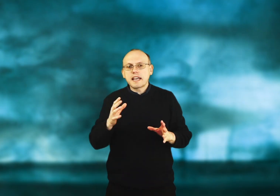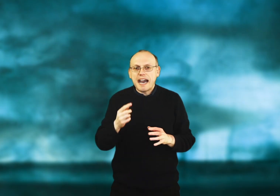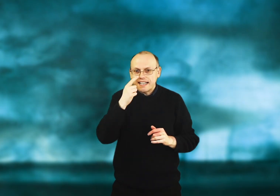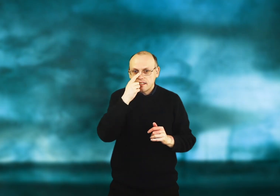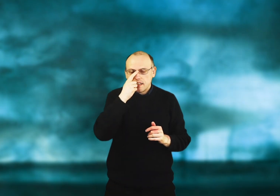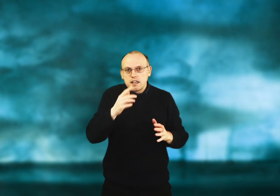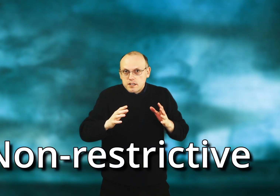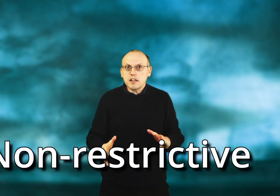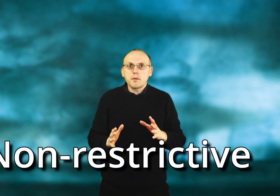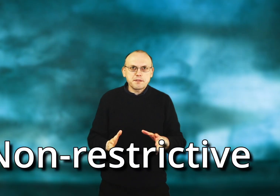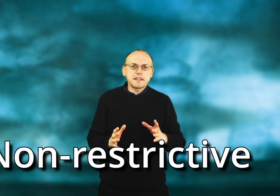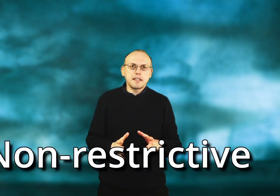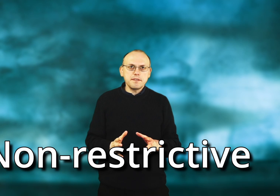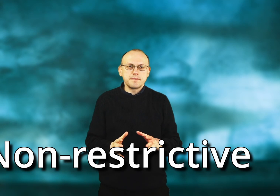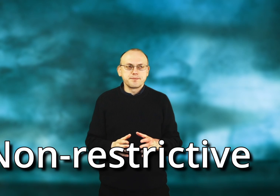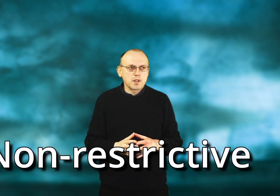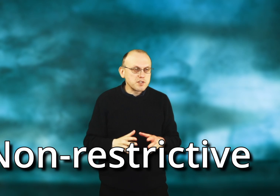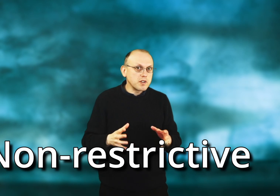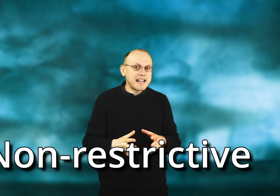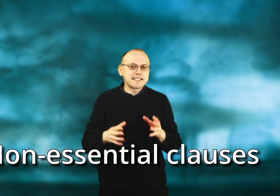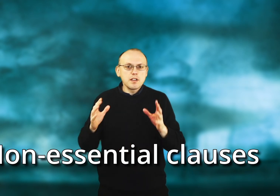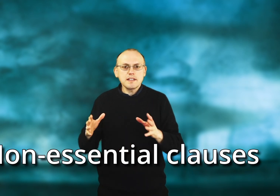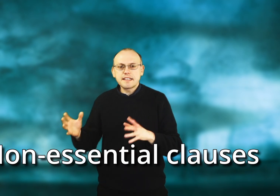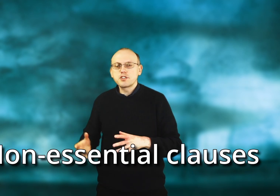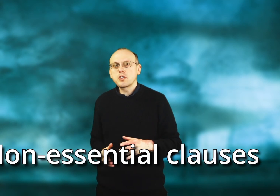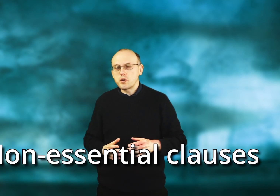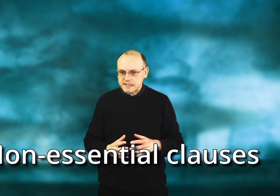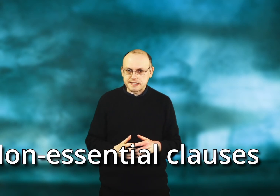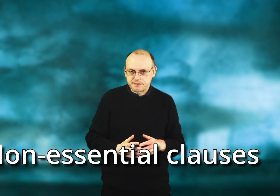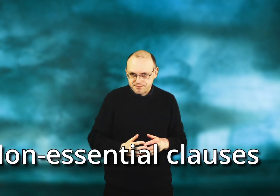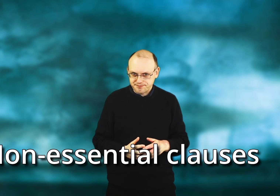at non-restrictive, also known as non-essential clauses.